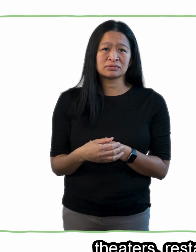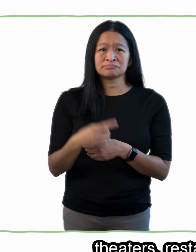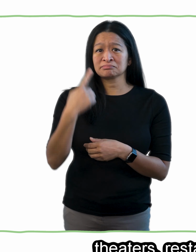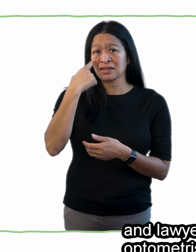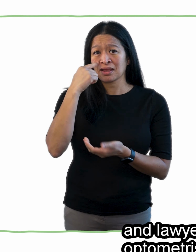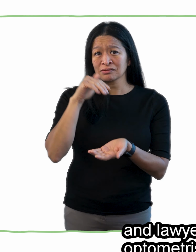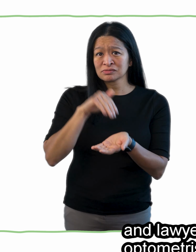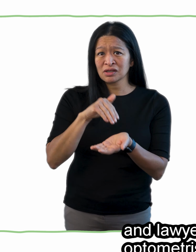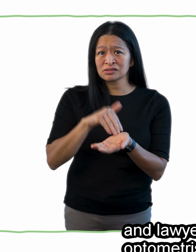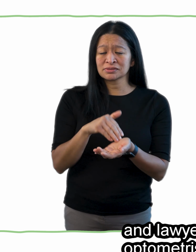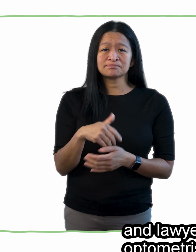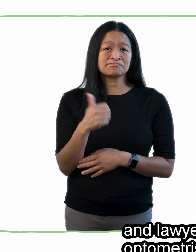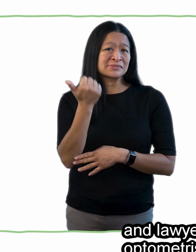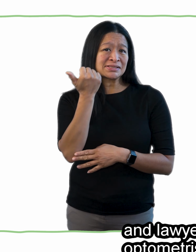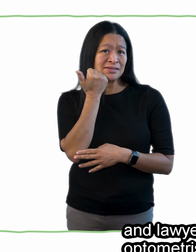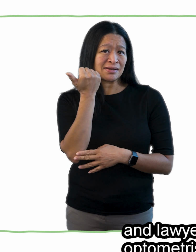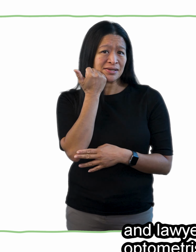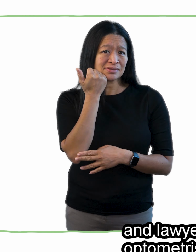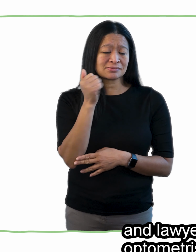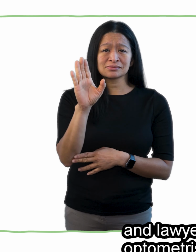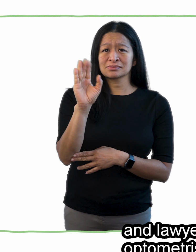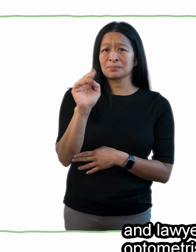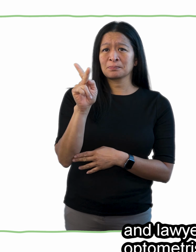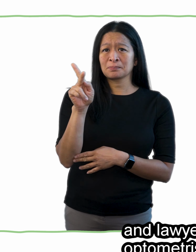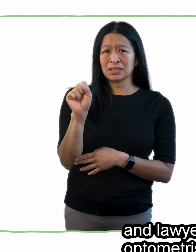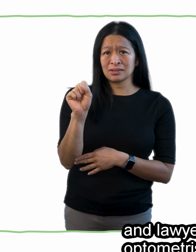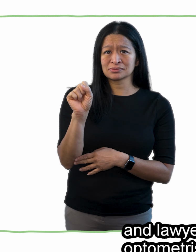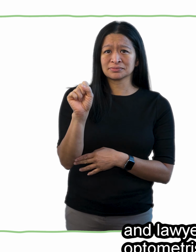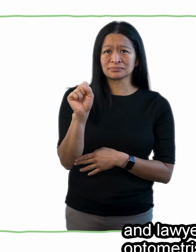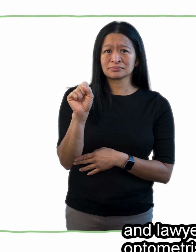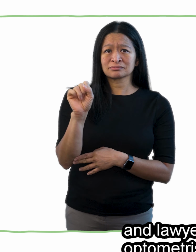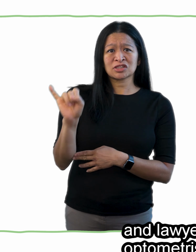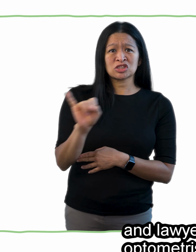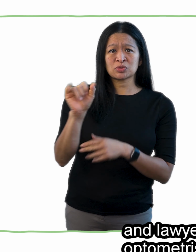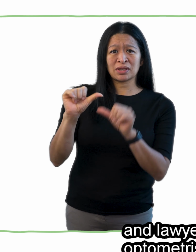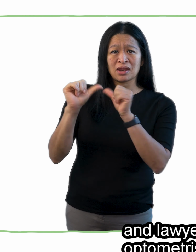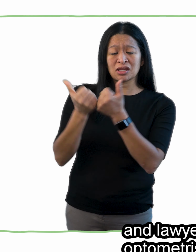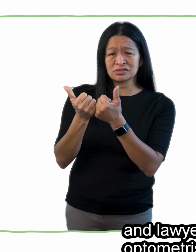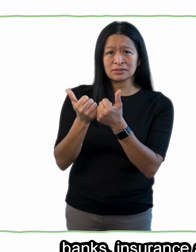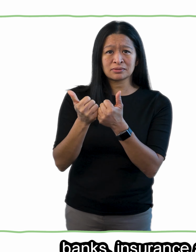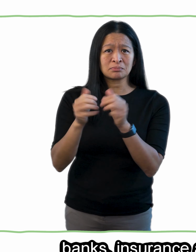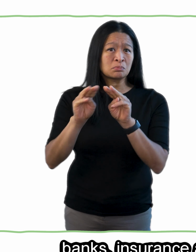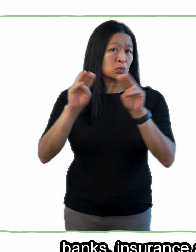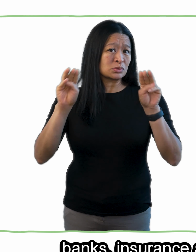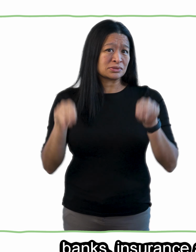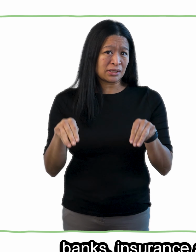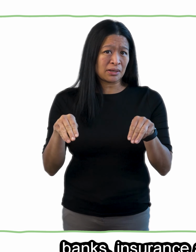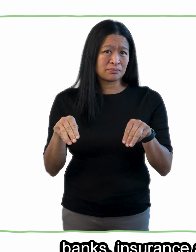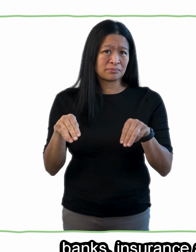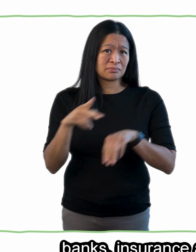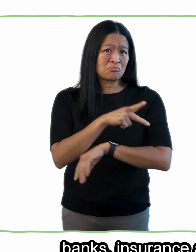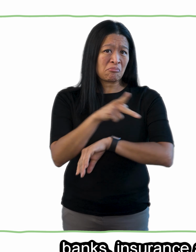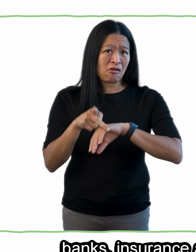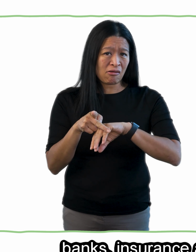and lawyers' offices, optometrists, dentists, banks, insurance